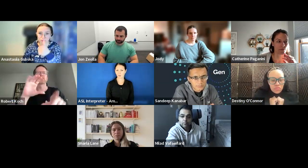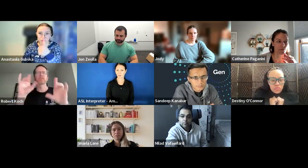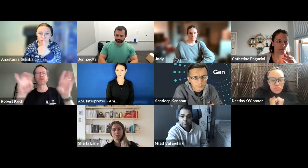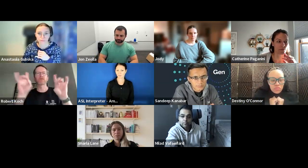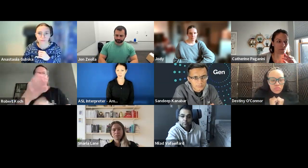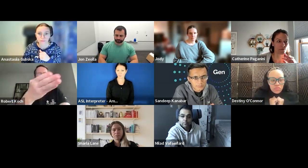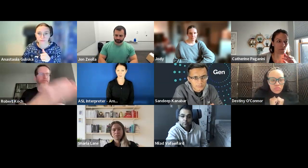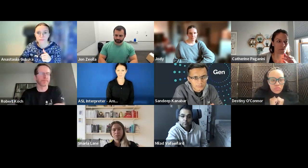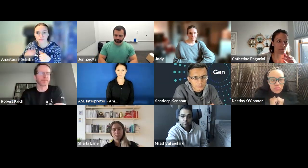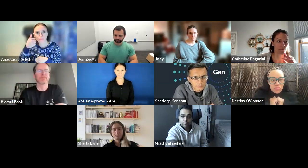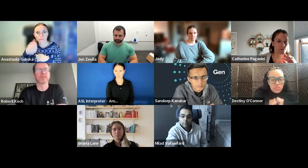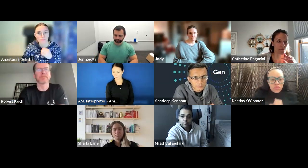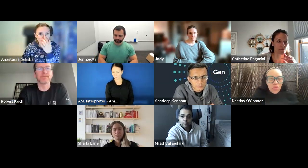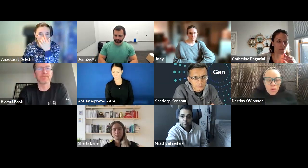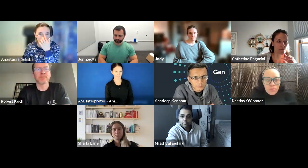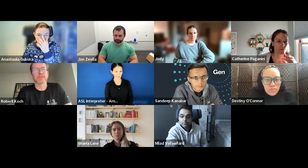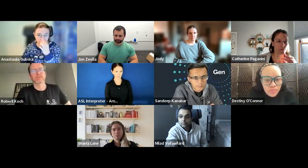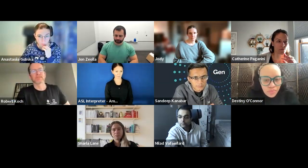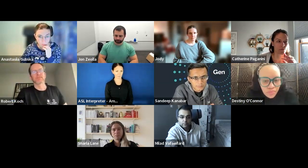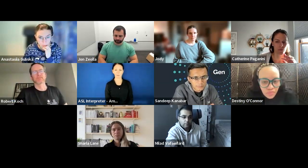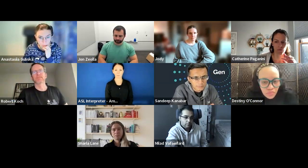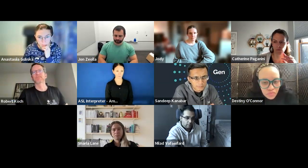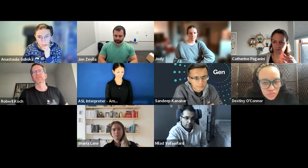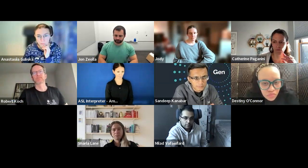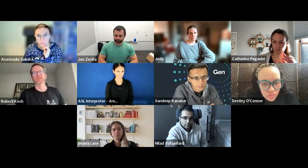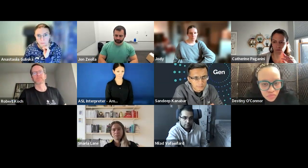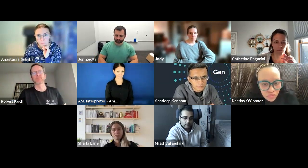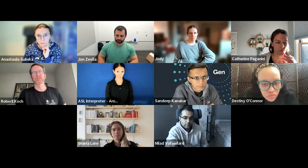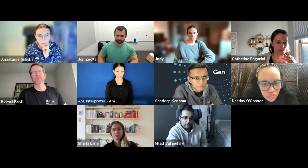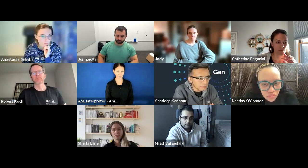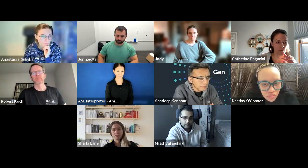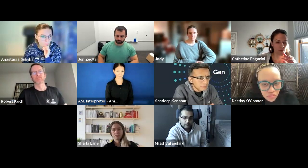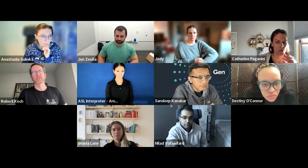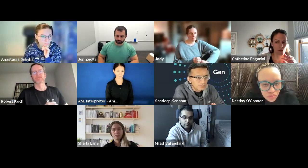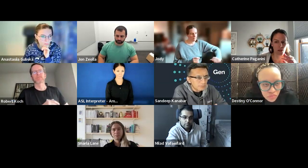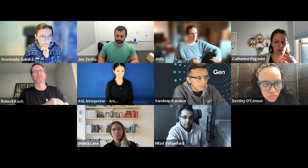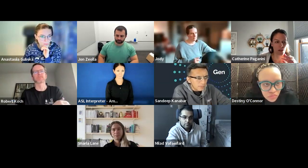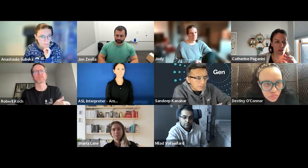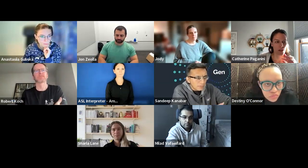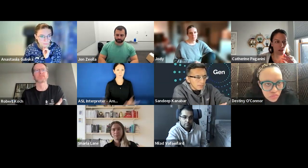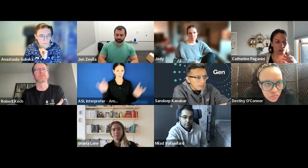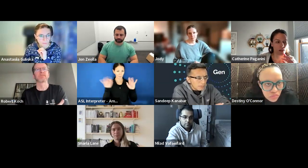I can share it in Slack, Rob here. I think somebody else is, Catherine has her hand up.